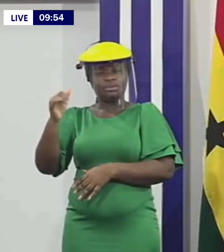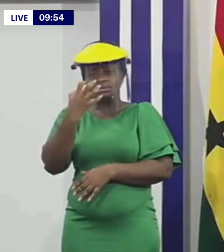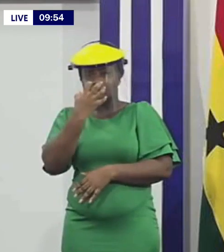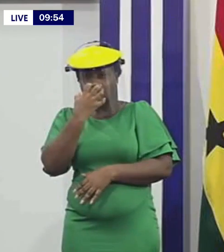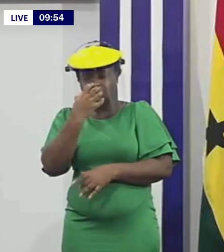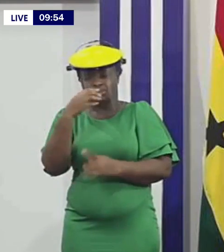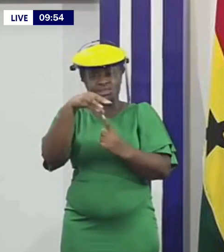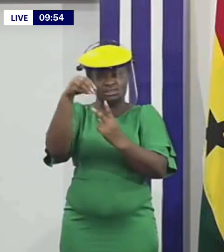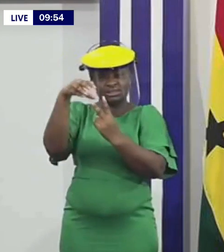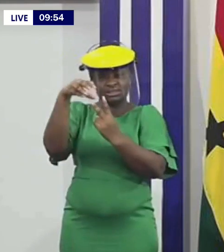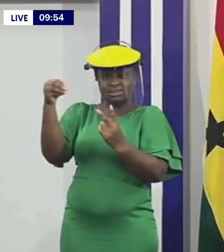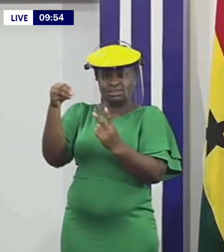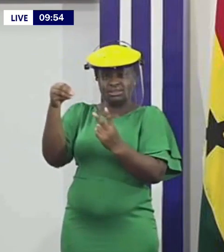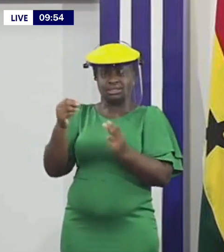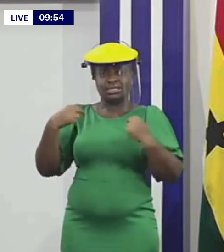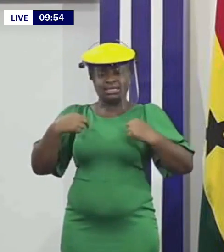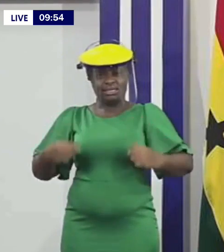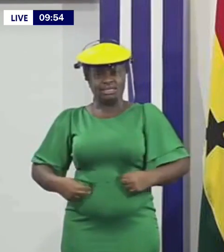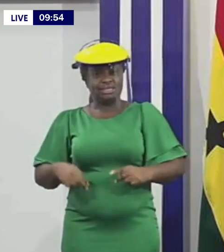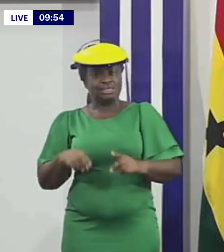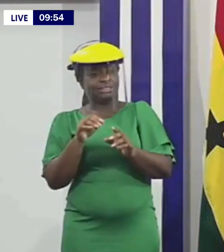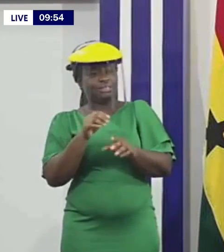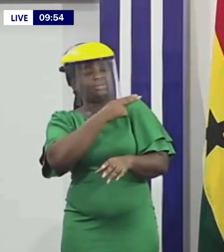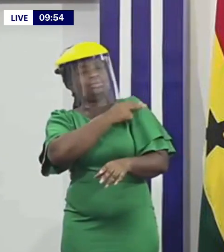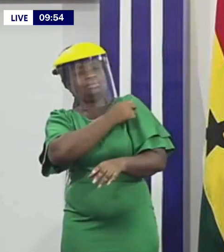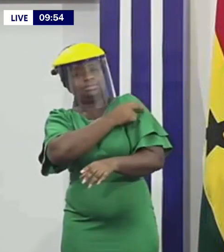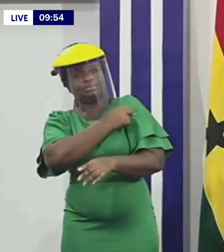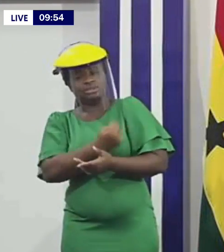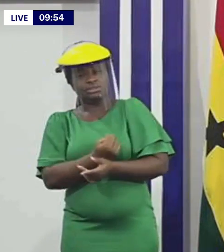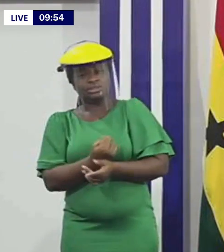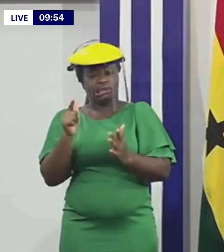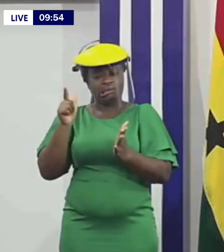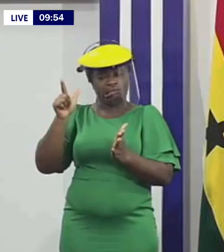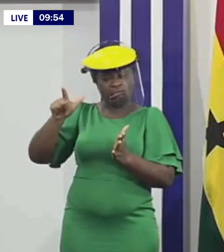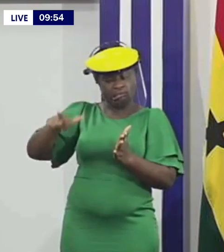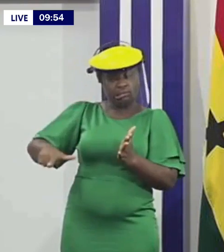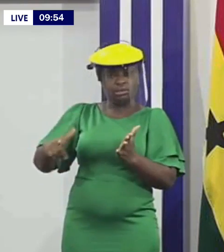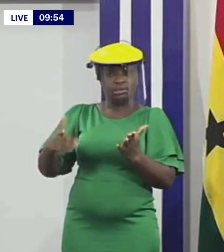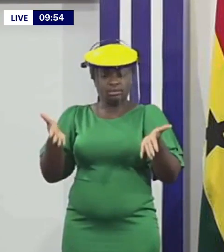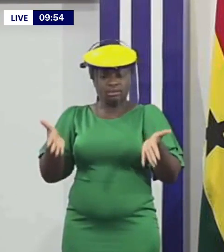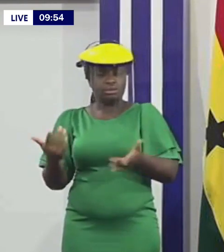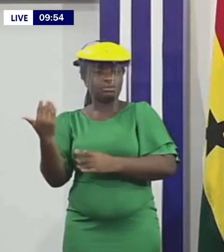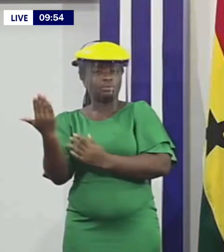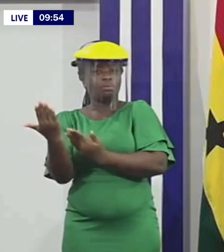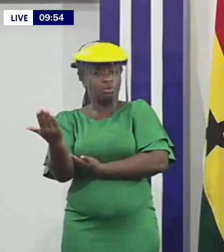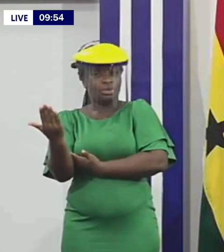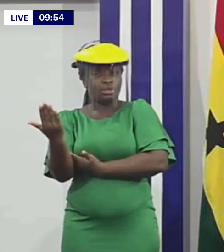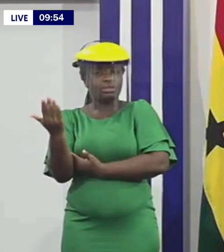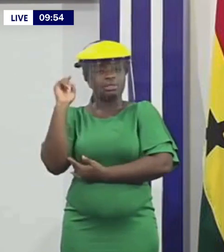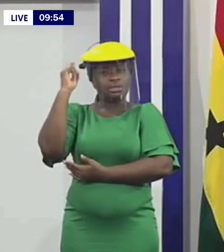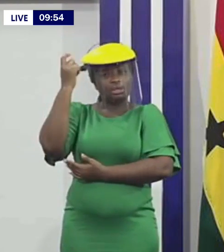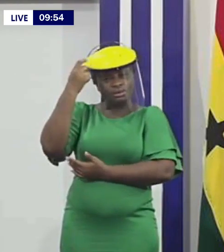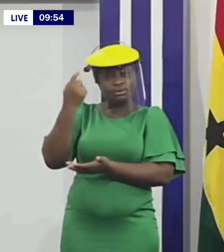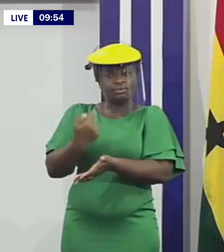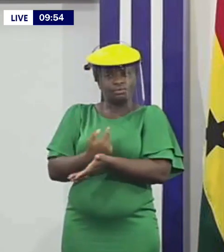health institutions. So later this morning, the government of Ghana